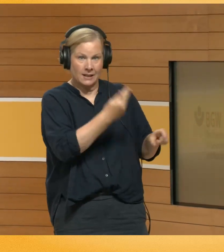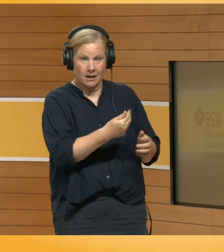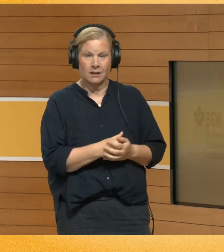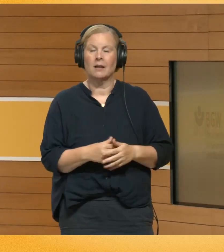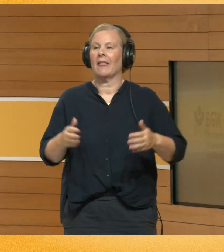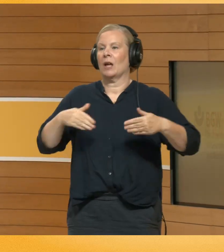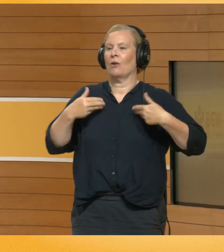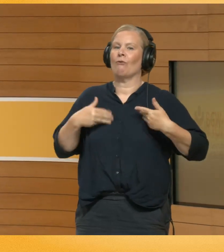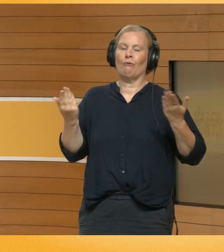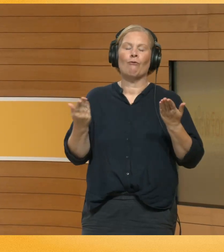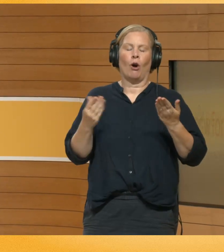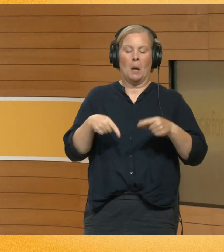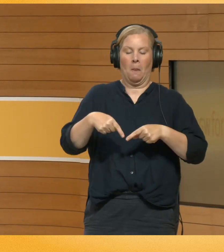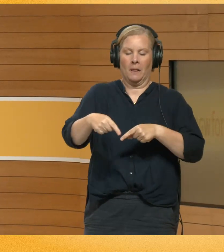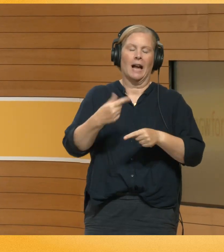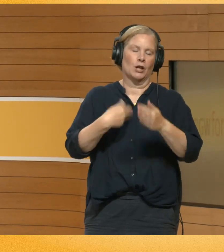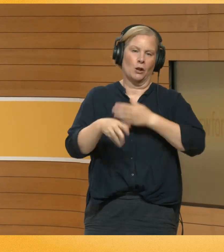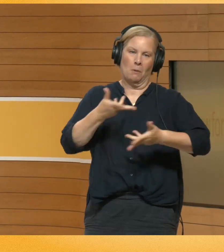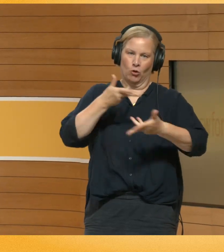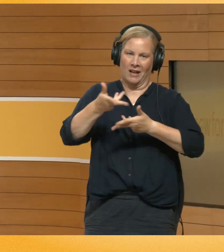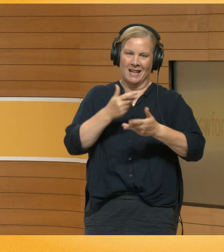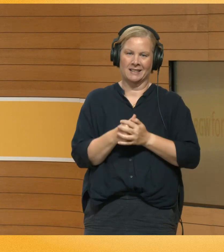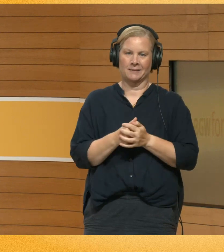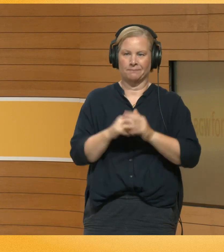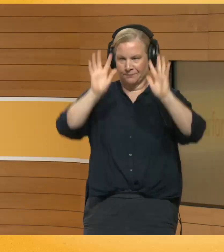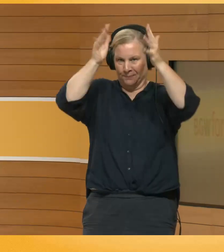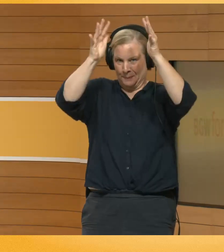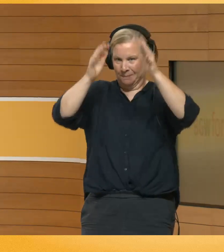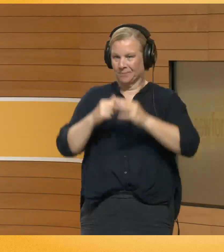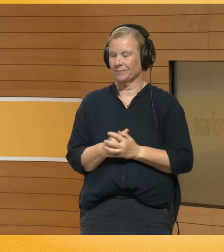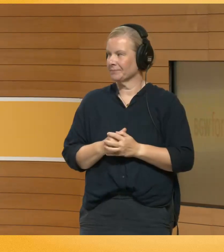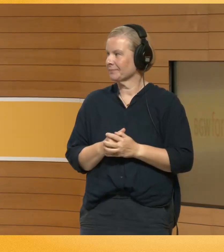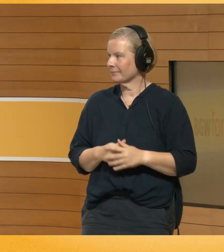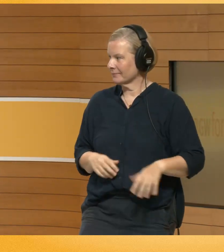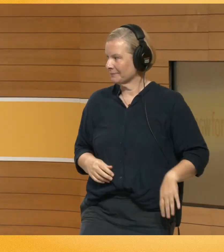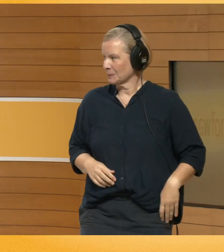to our panelists, and we're looking forward to more fruitful discussions. Thank you very much.